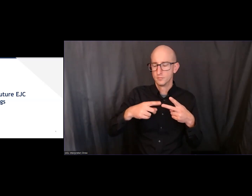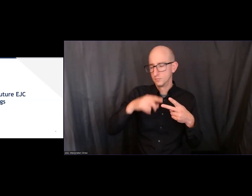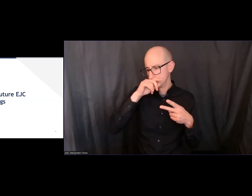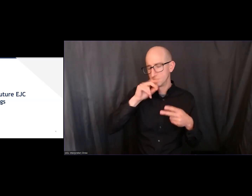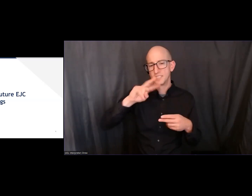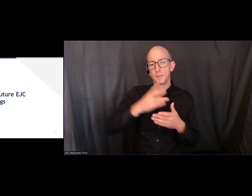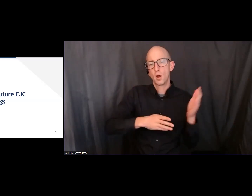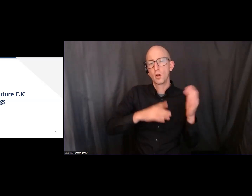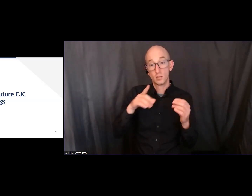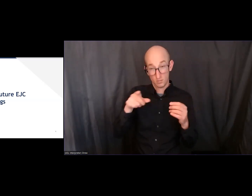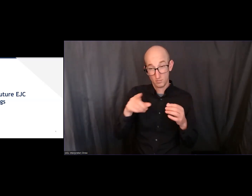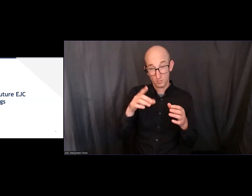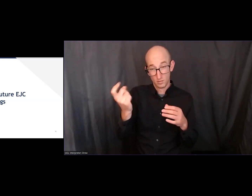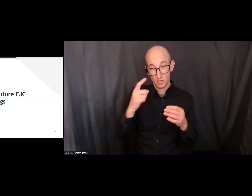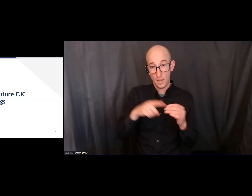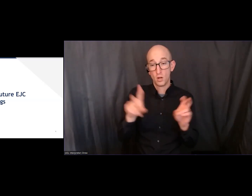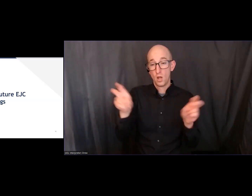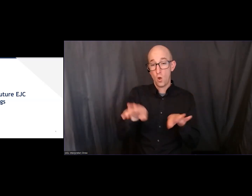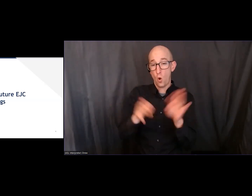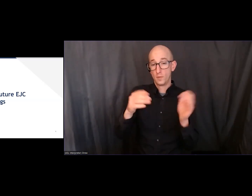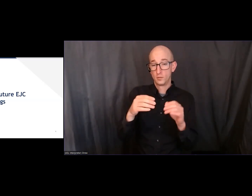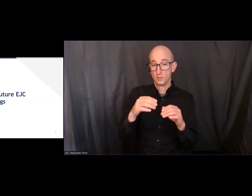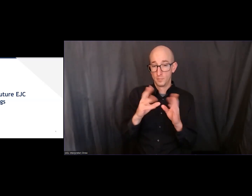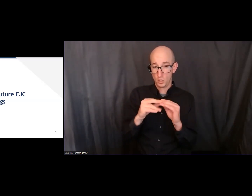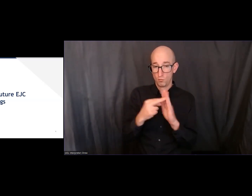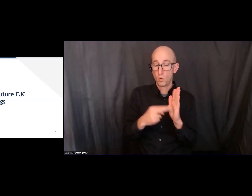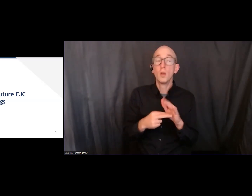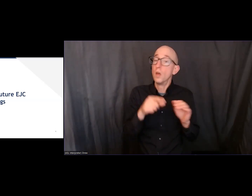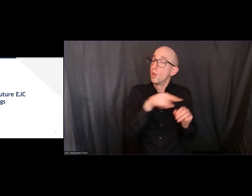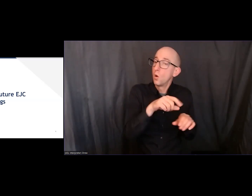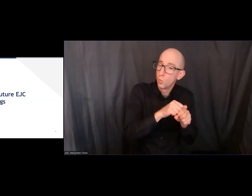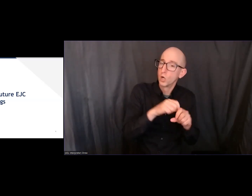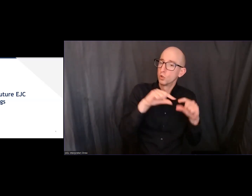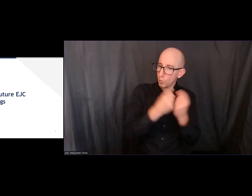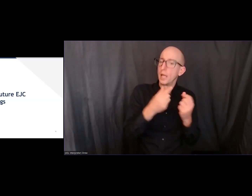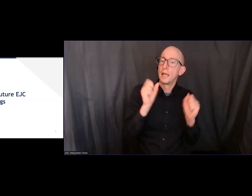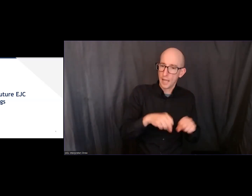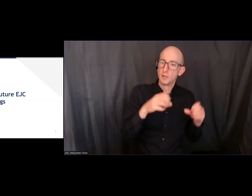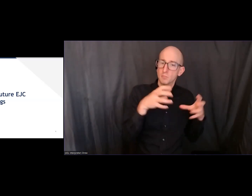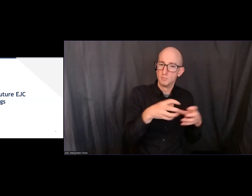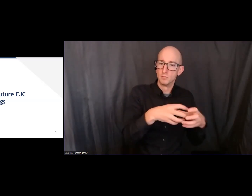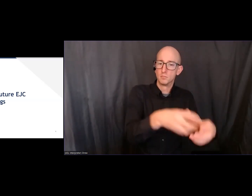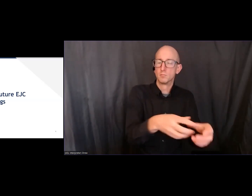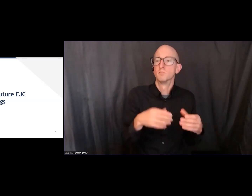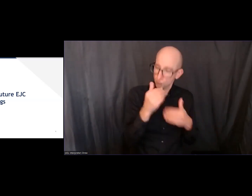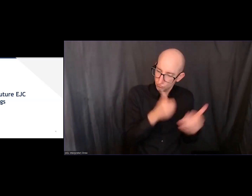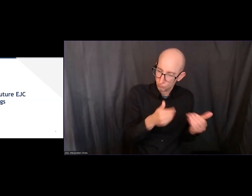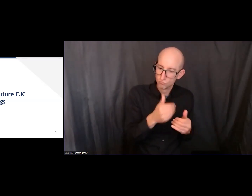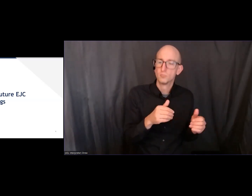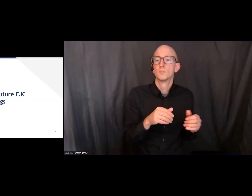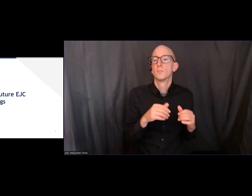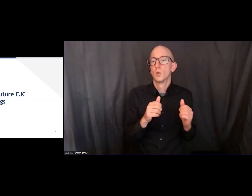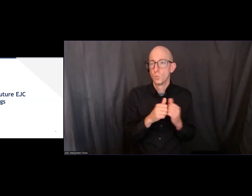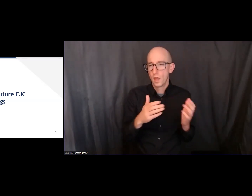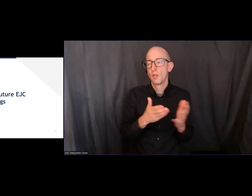open meeting. The work groups can meet without can just do the meat of the work without having to go through the